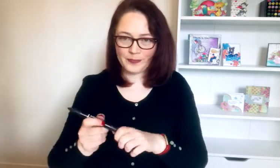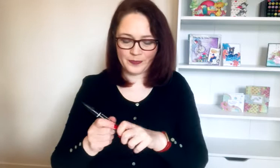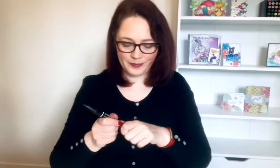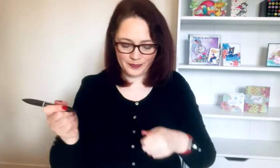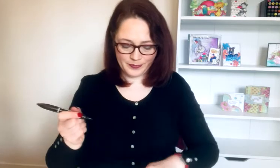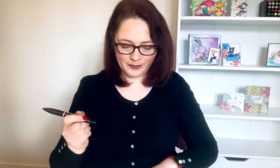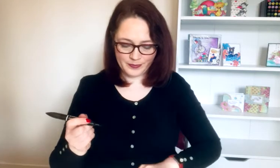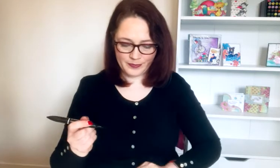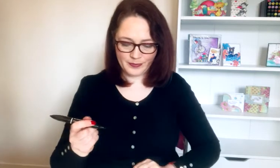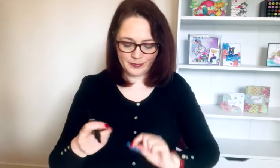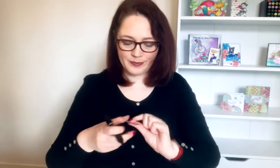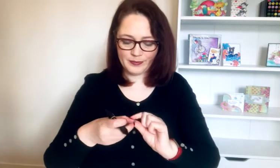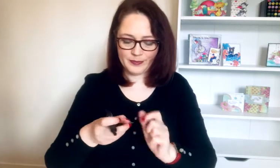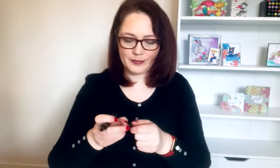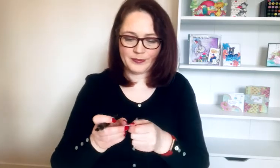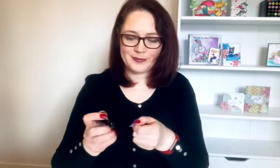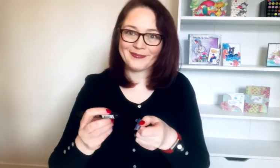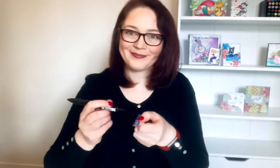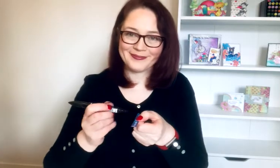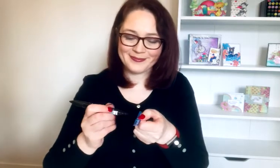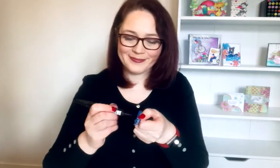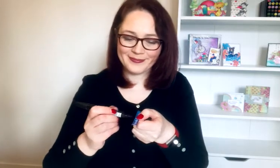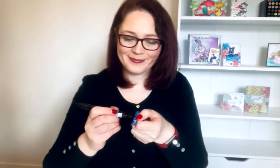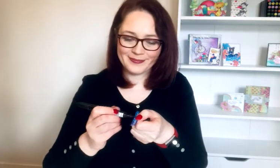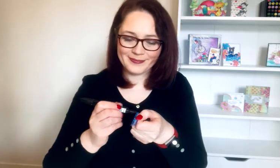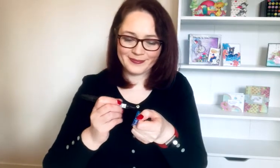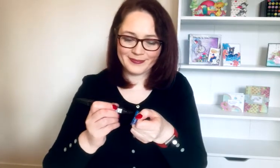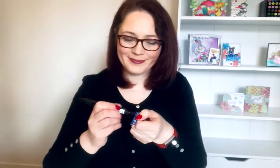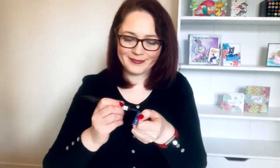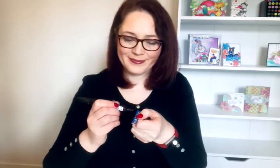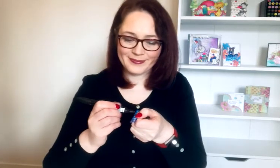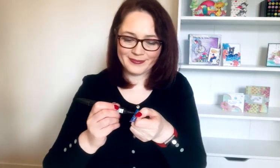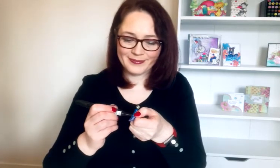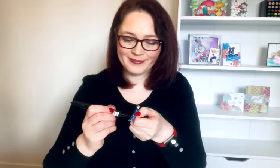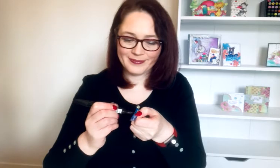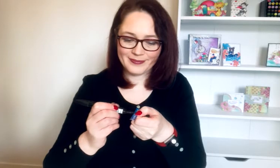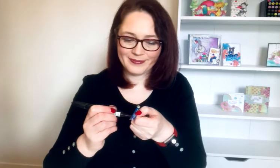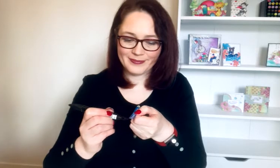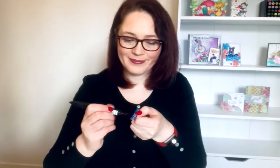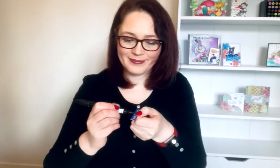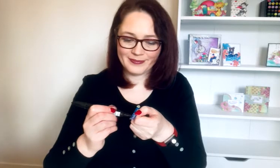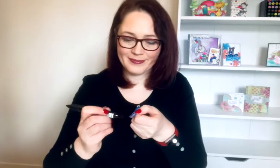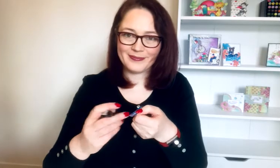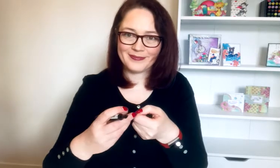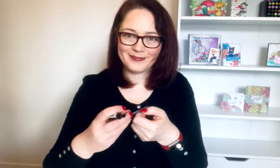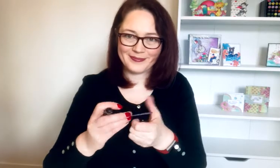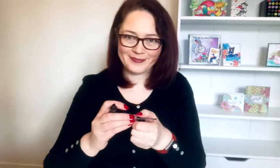same framing technique using the pen, and I'm just going to go in the centre, move it up and down, and create a nice little black